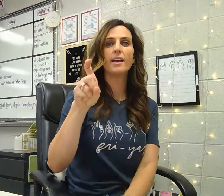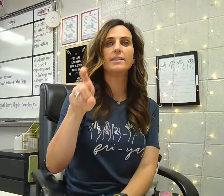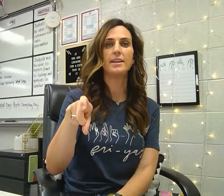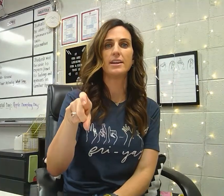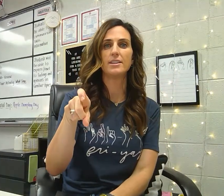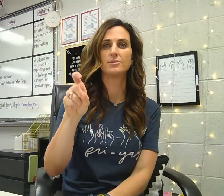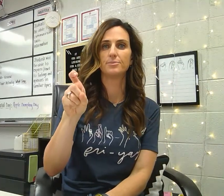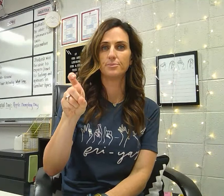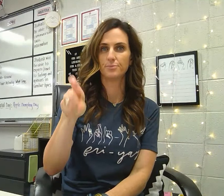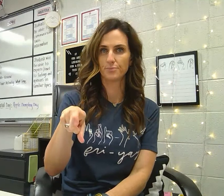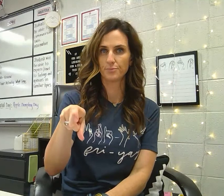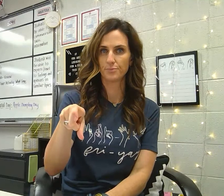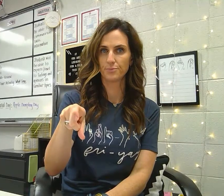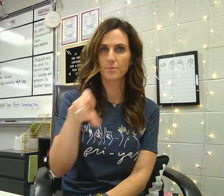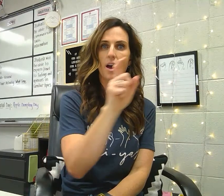and need.